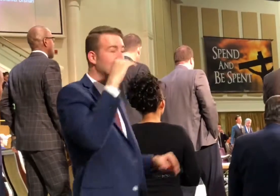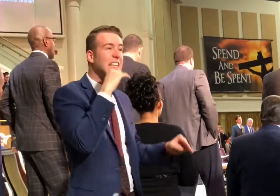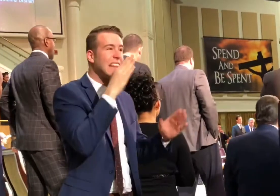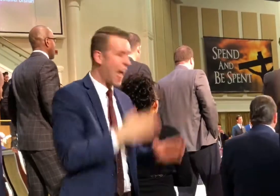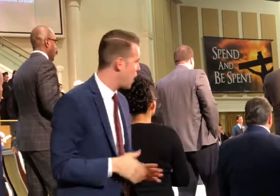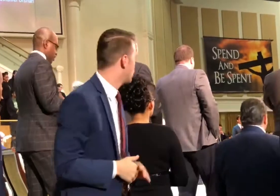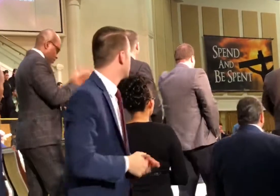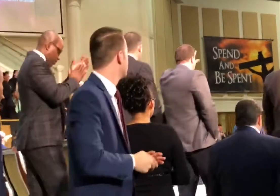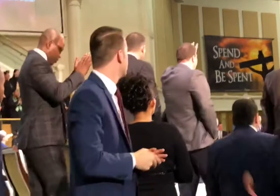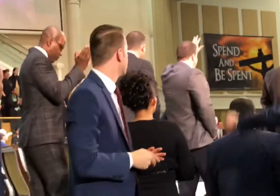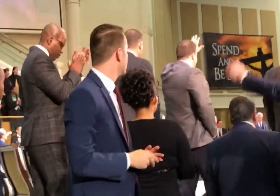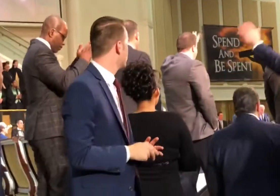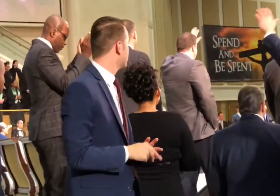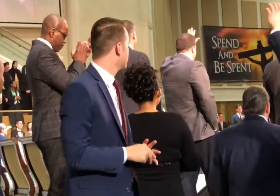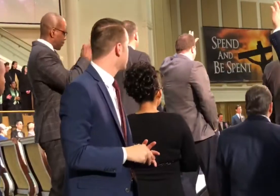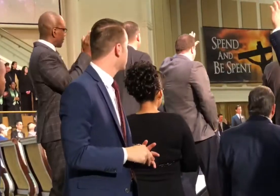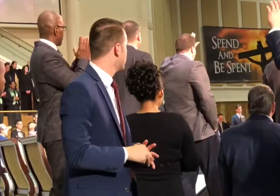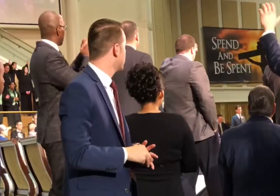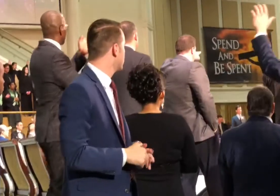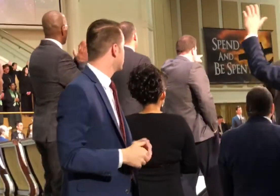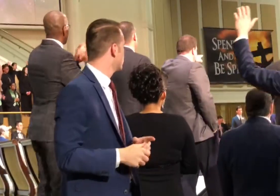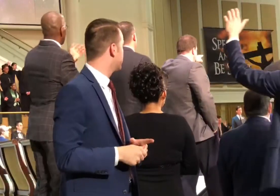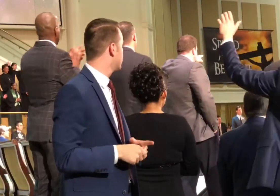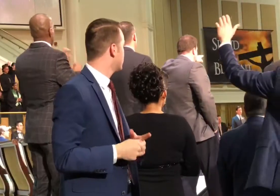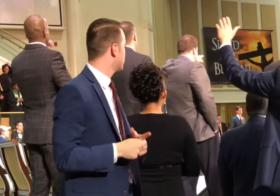liar. Liar.